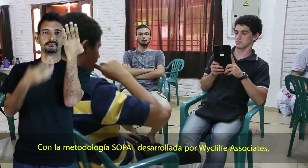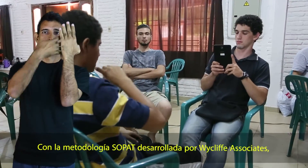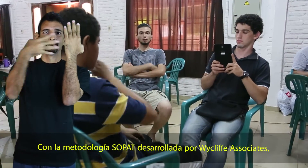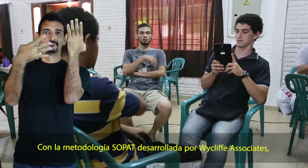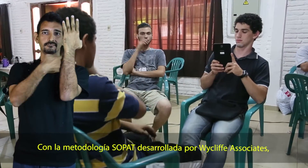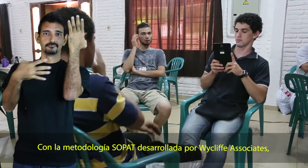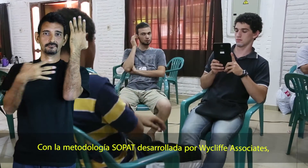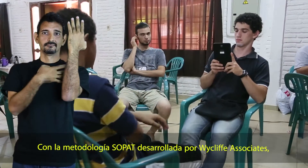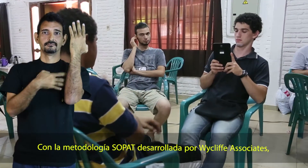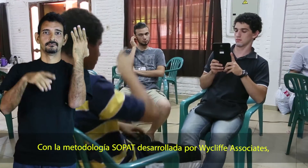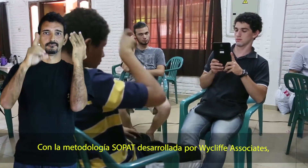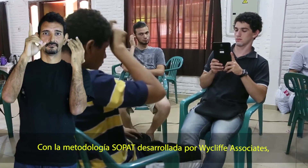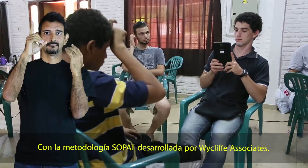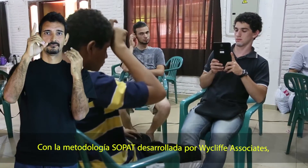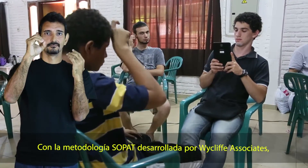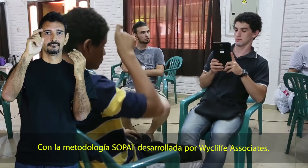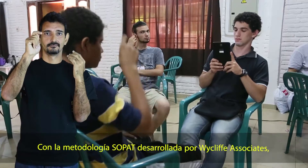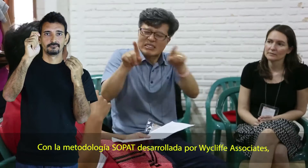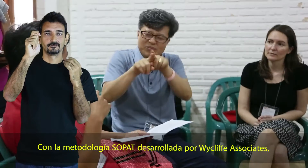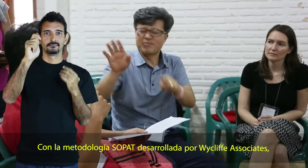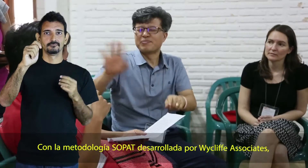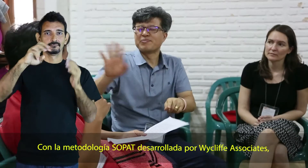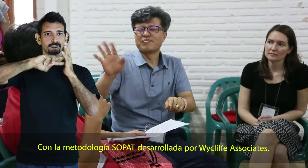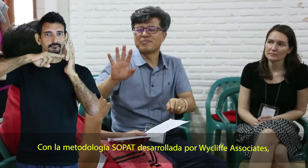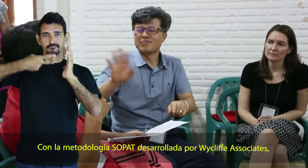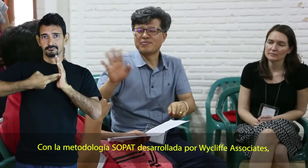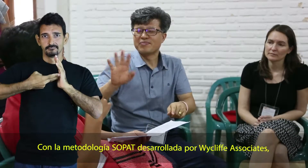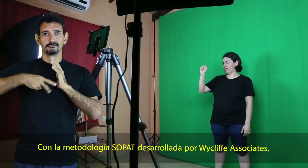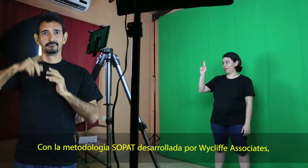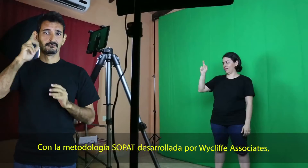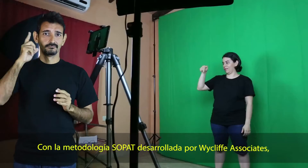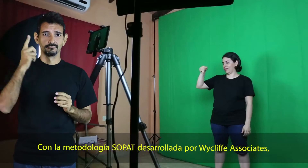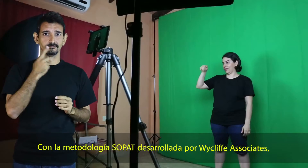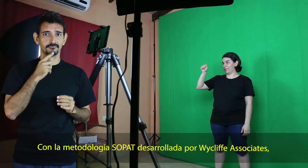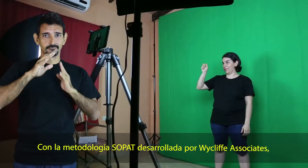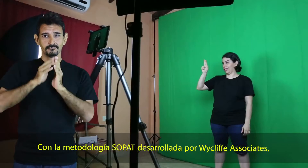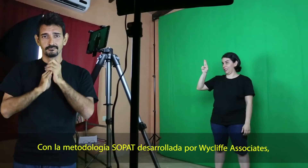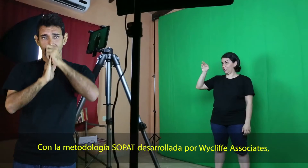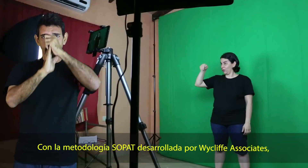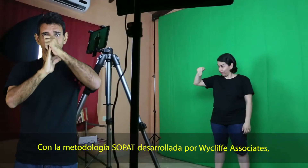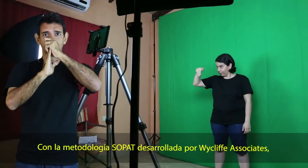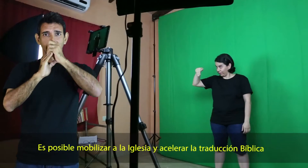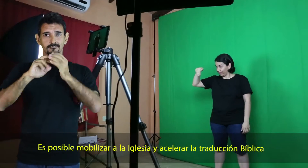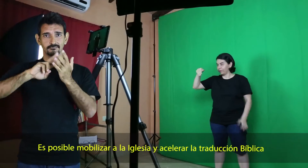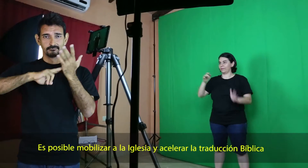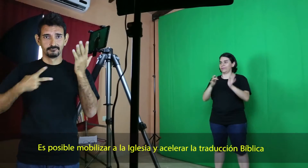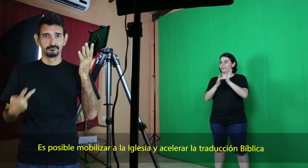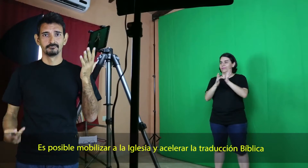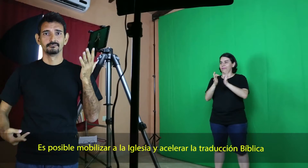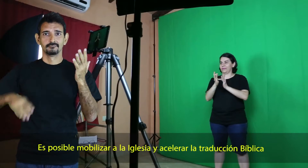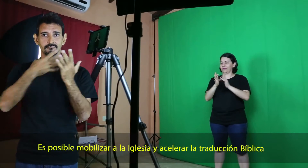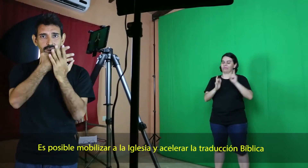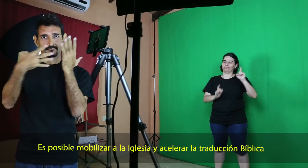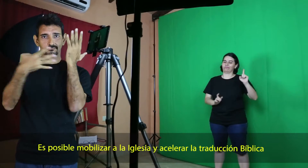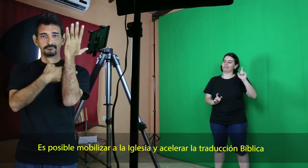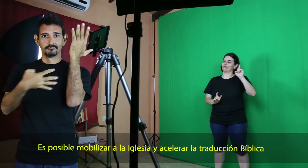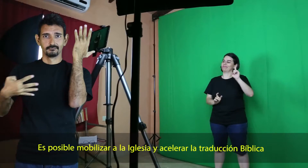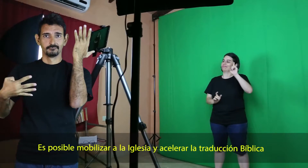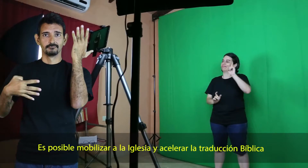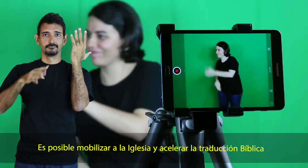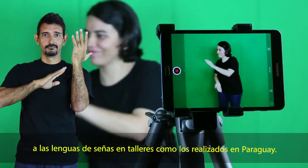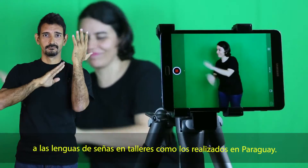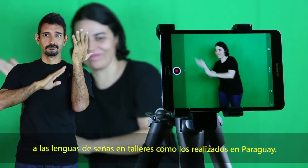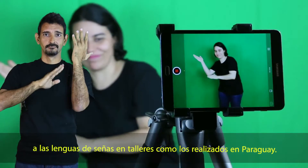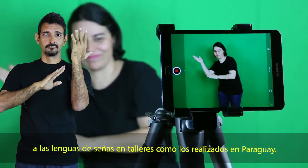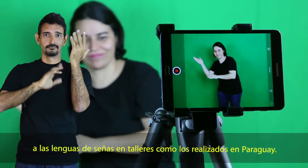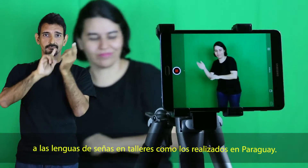With the DOT methodology, Deaf Ownership Translation, developed by Wycliffe Associates, it is possible to mobilize the